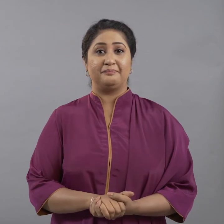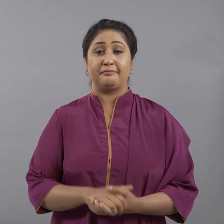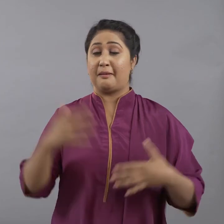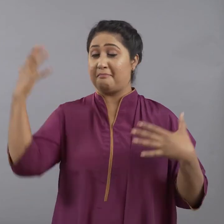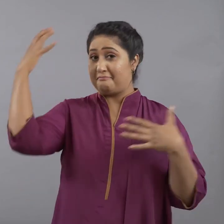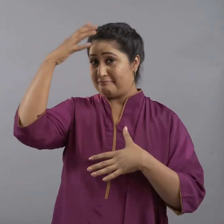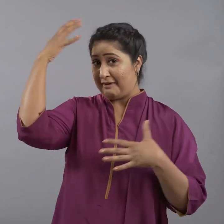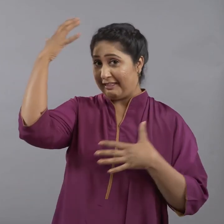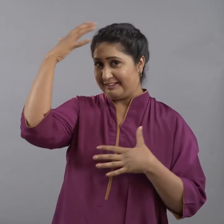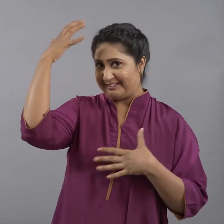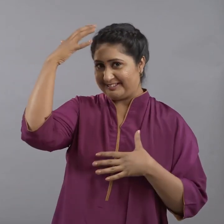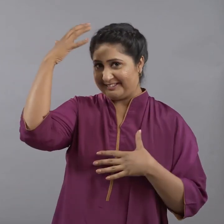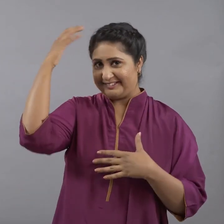Bathing.